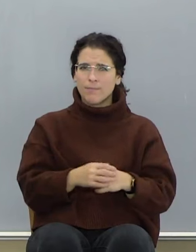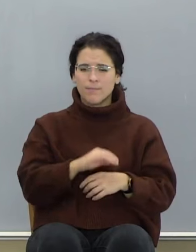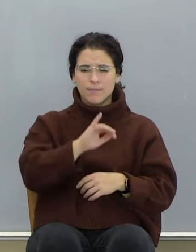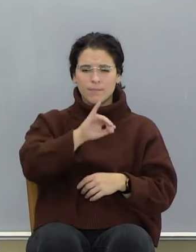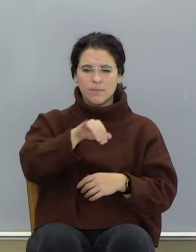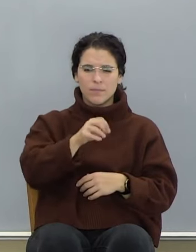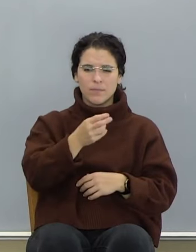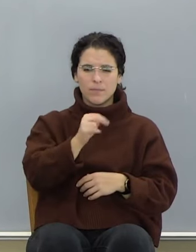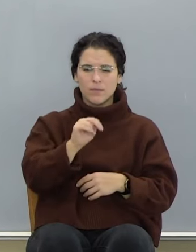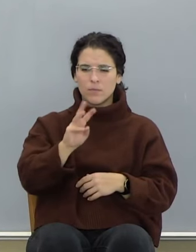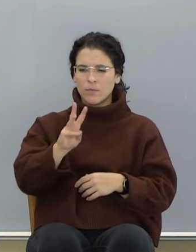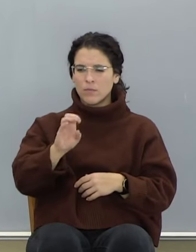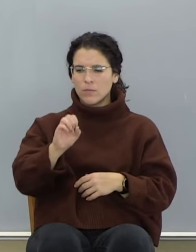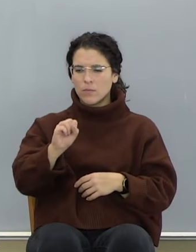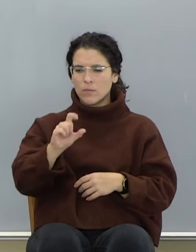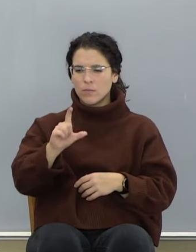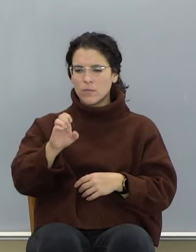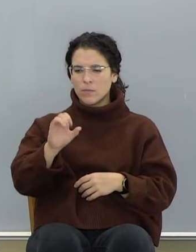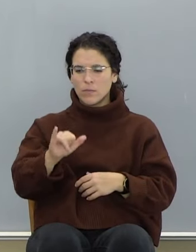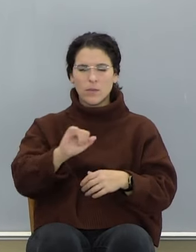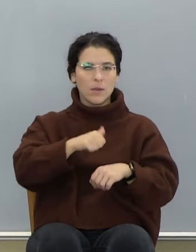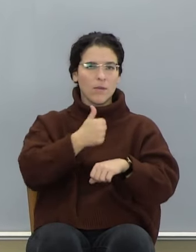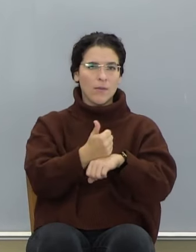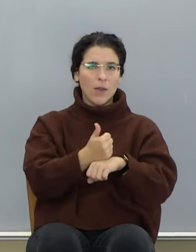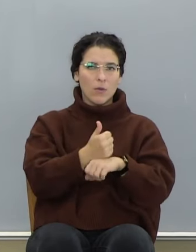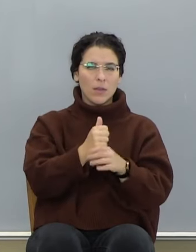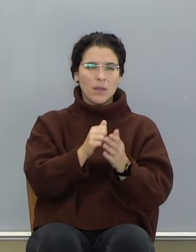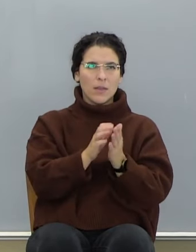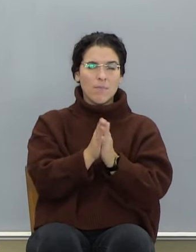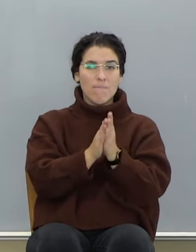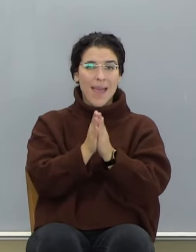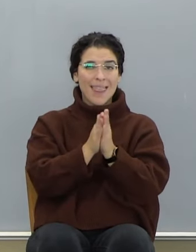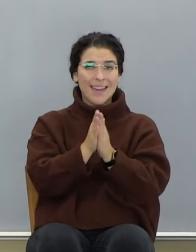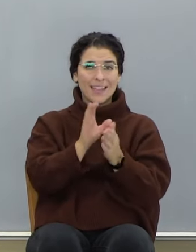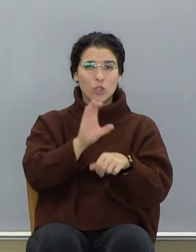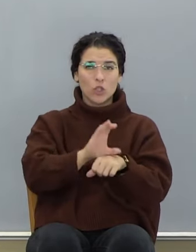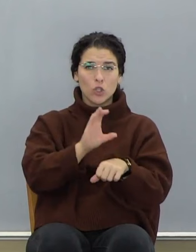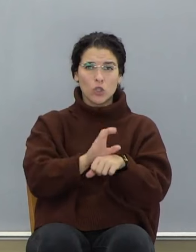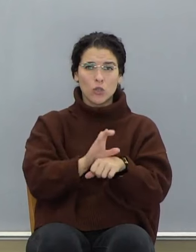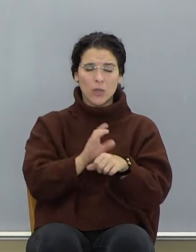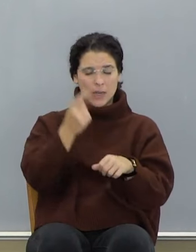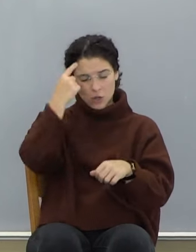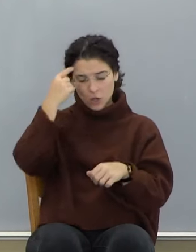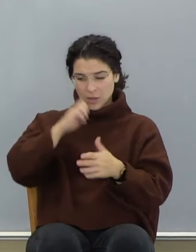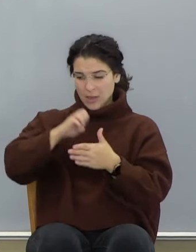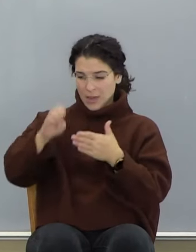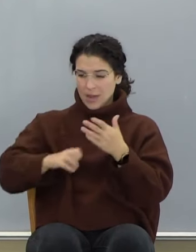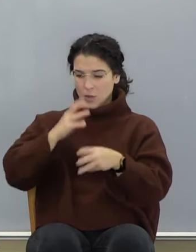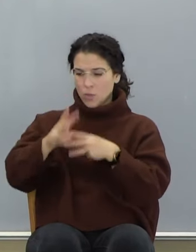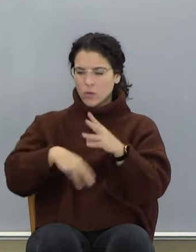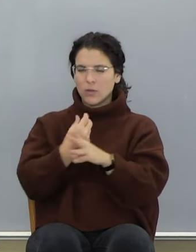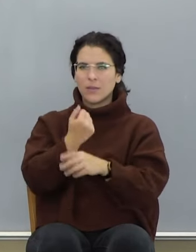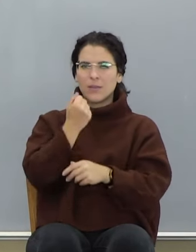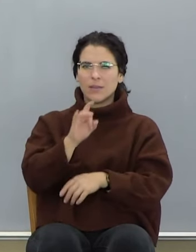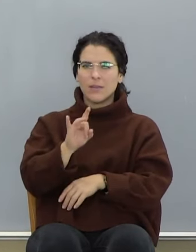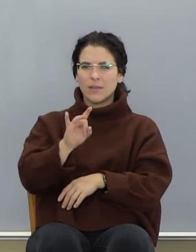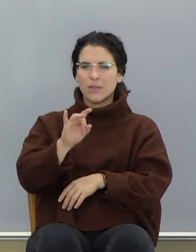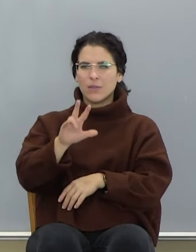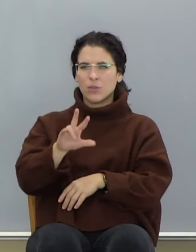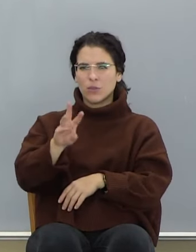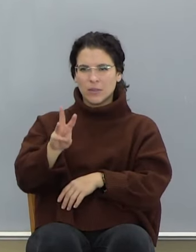Wesley, he founded the Methodist Church. And he thought the end of the world was in 1836. Here's my